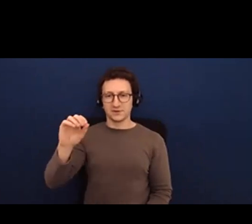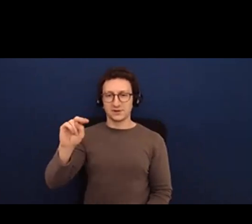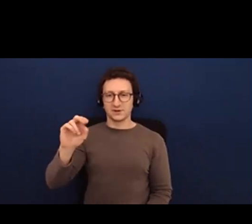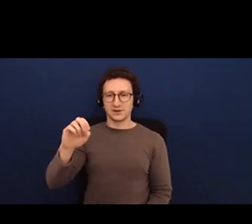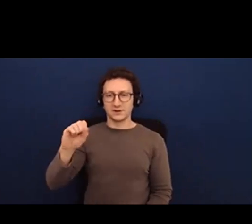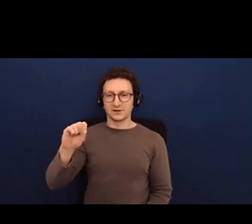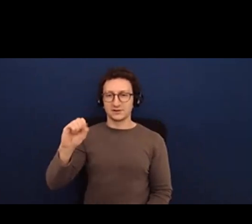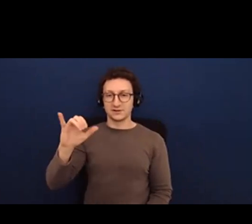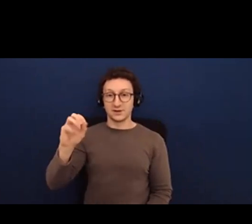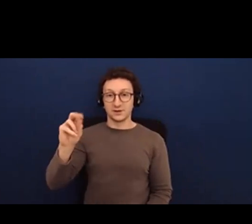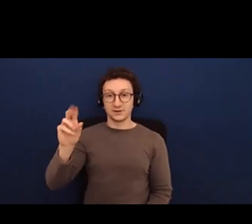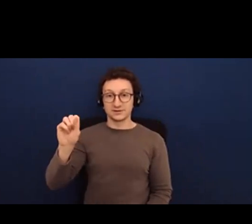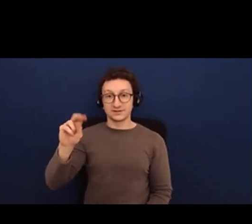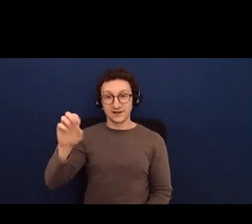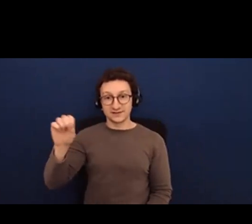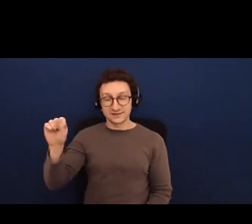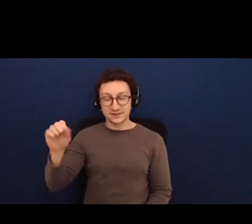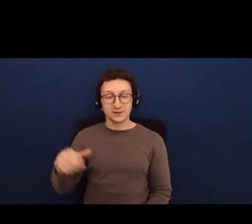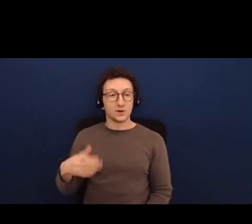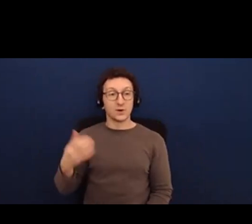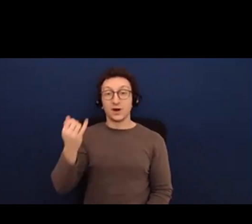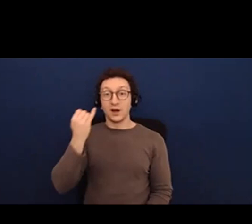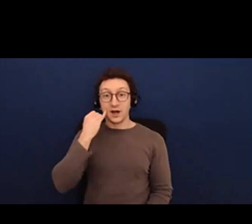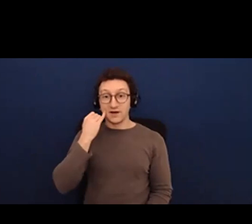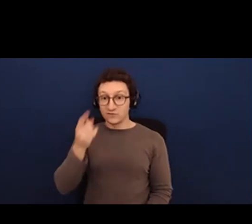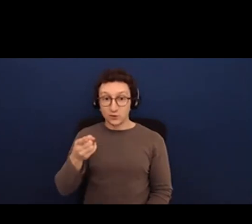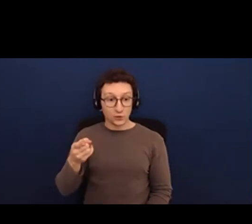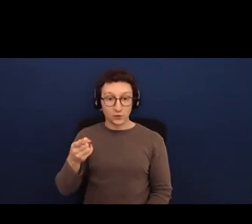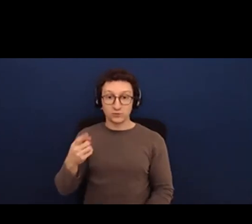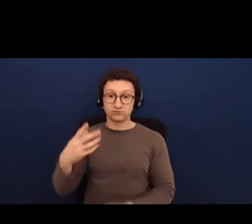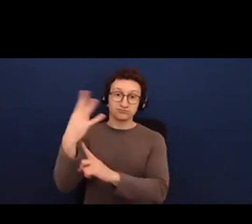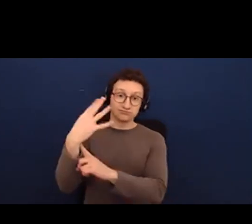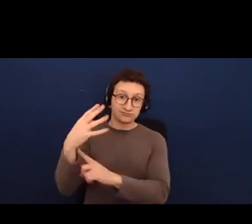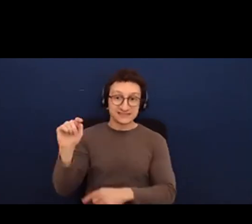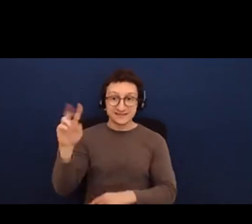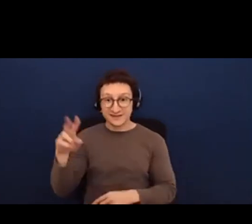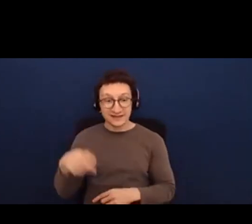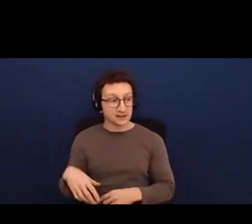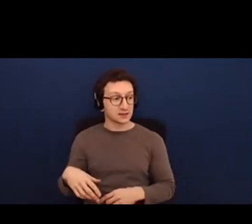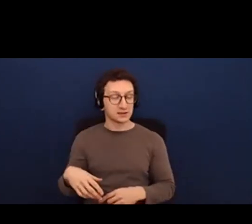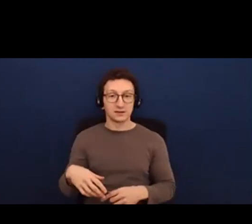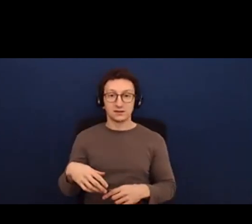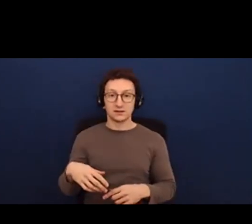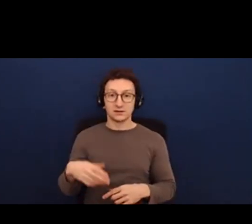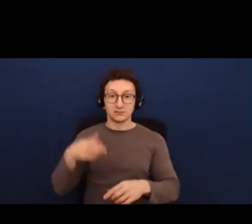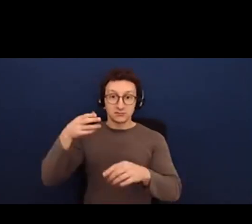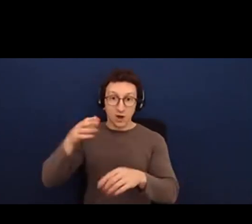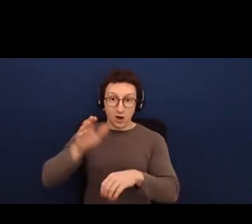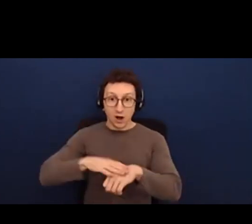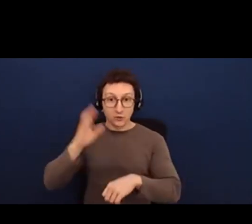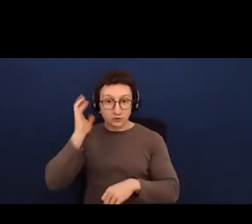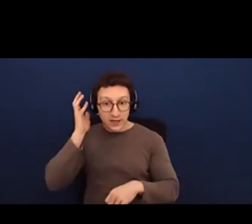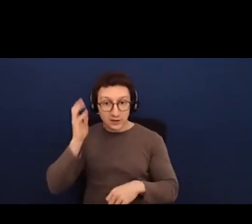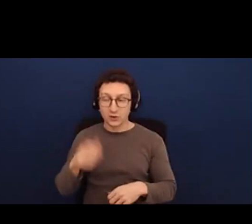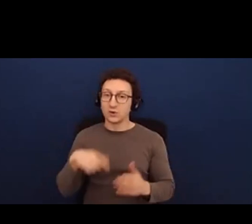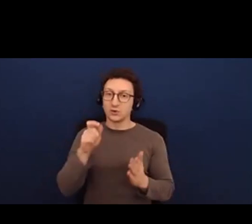when you get on television or radio, or when you write an article or you write a book, you have to have a consistent point of view.